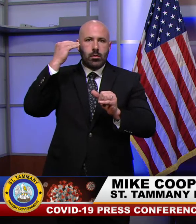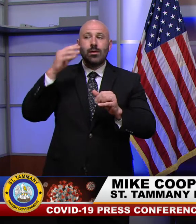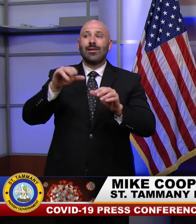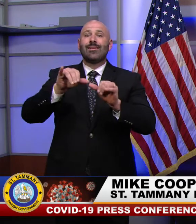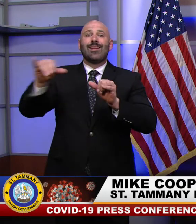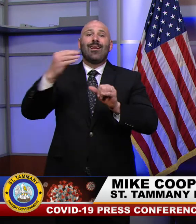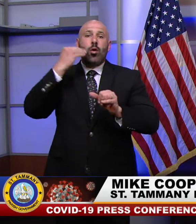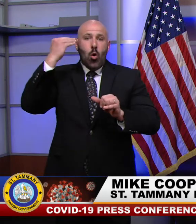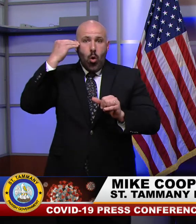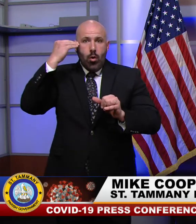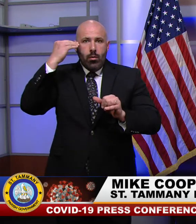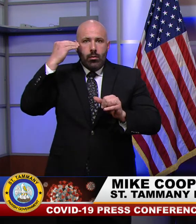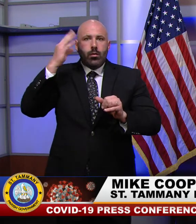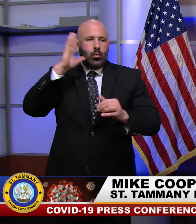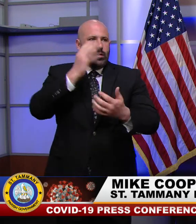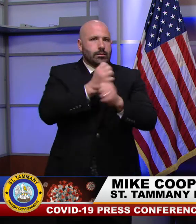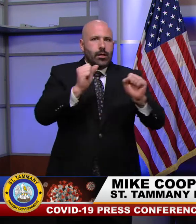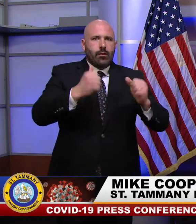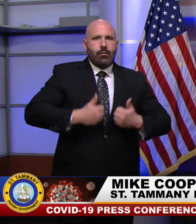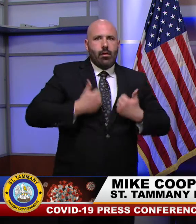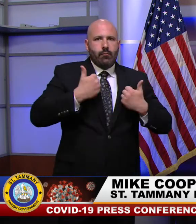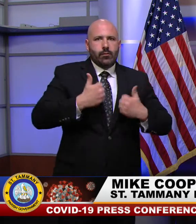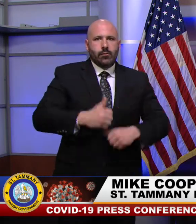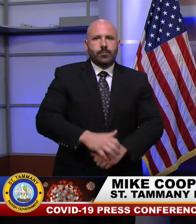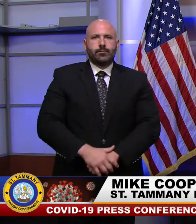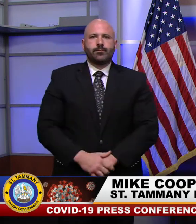saves lives.